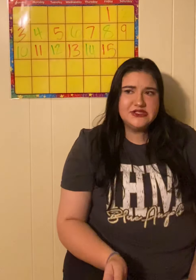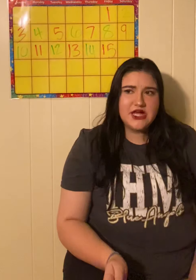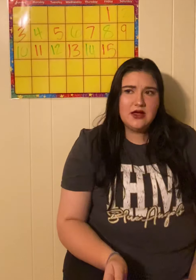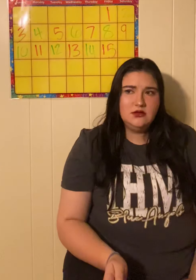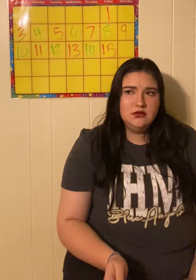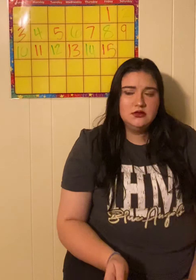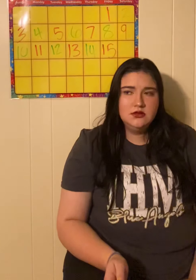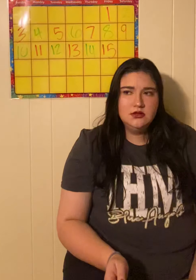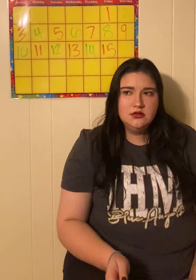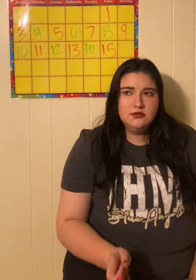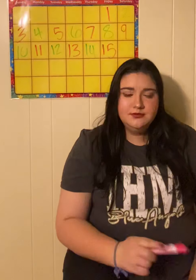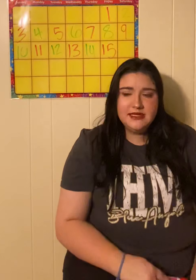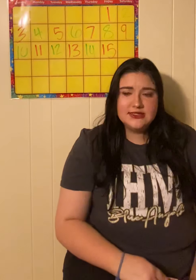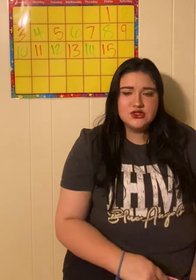Seashell, beach.